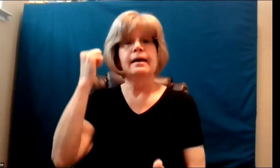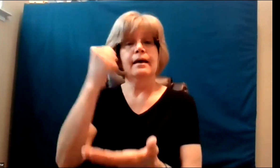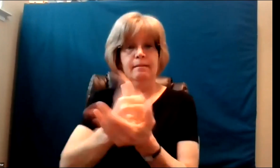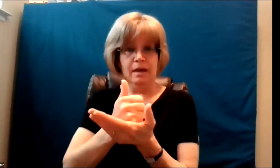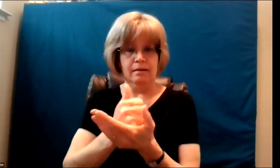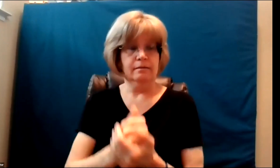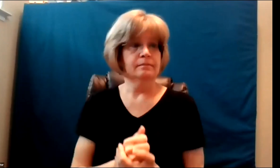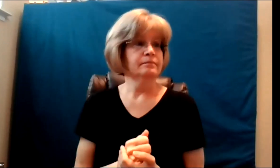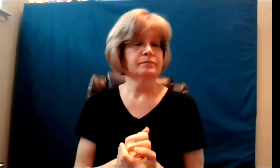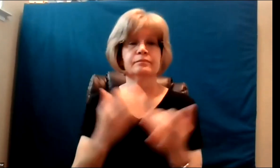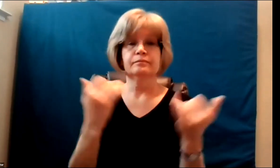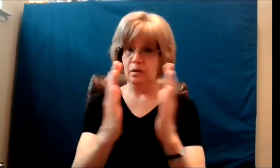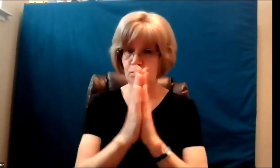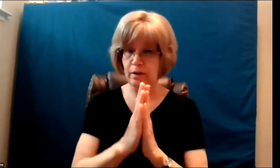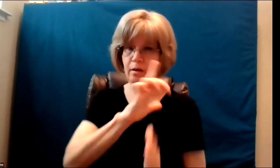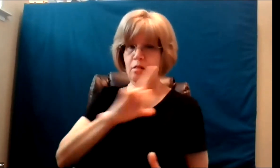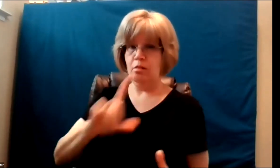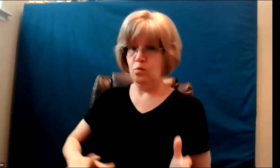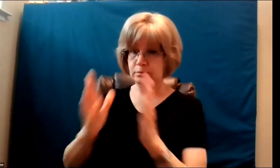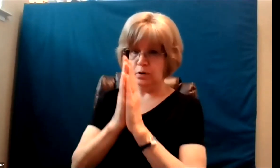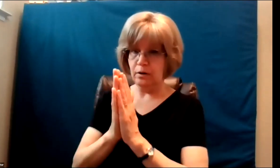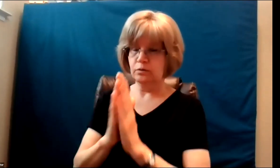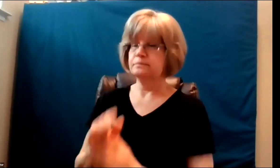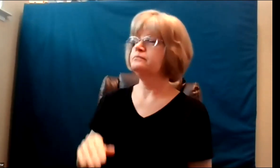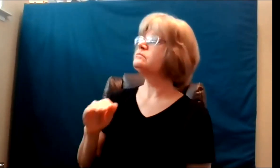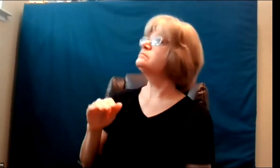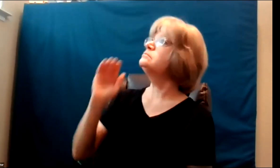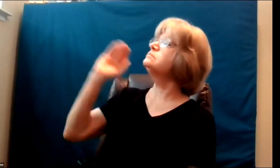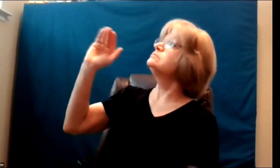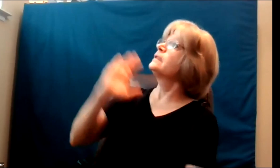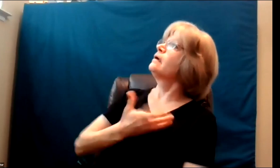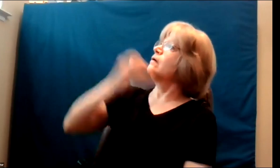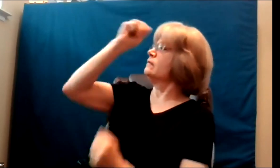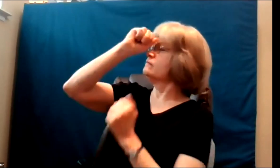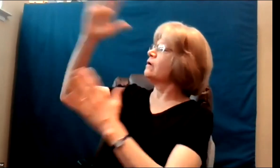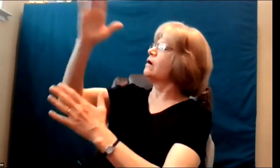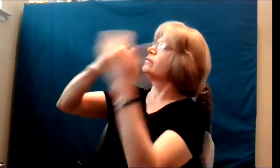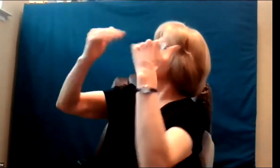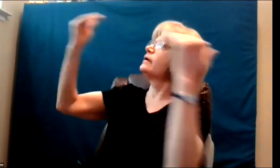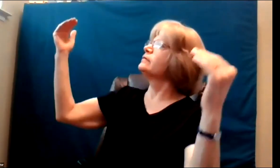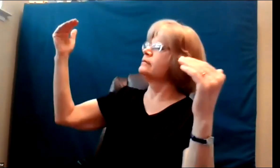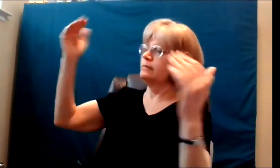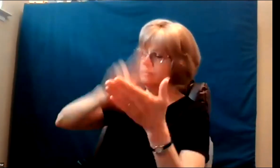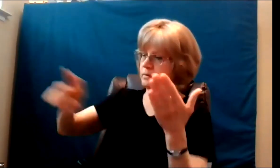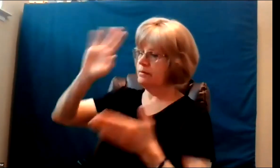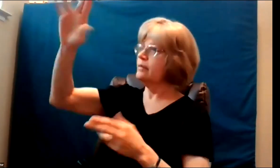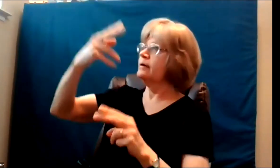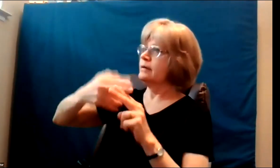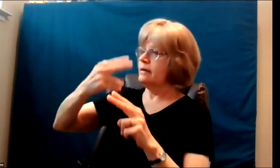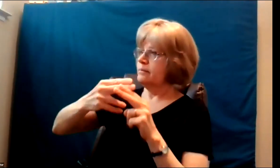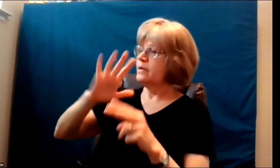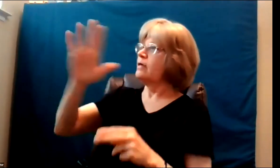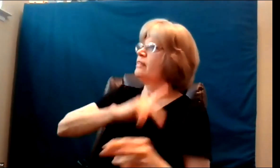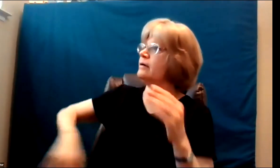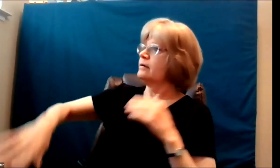Amen. Let us pray together the Lord's Prayer. Our Father, which art in heaven, hallowed be thy